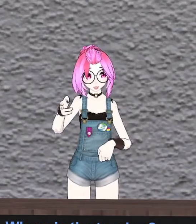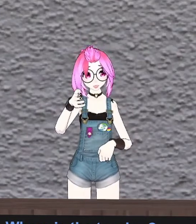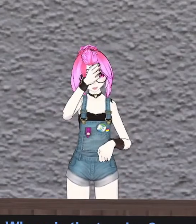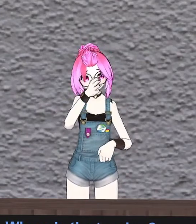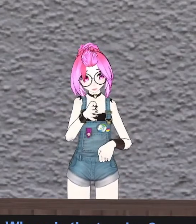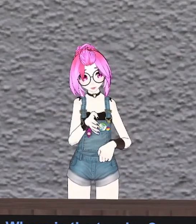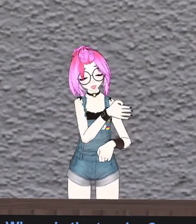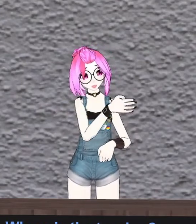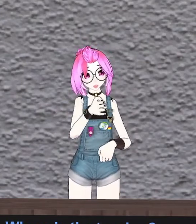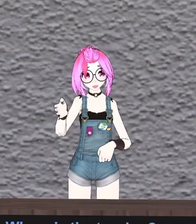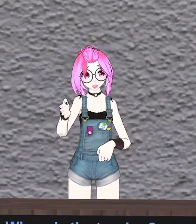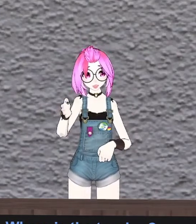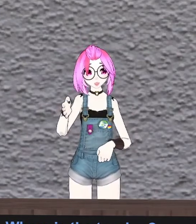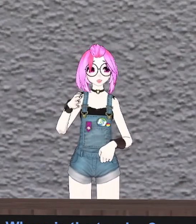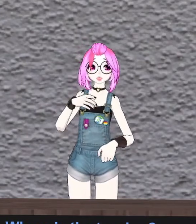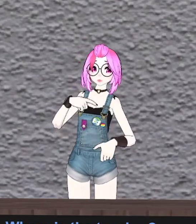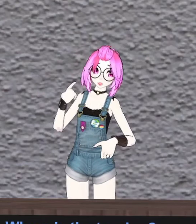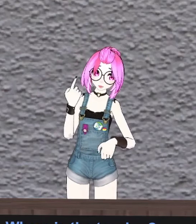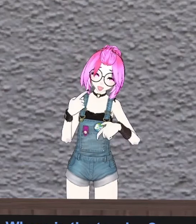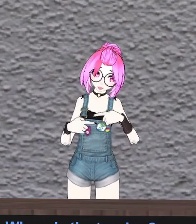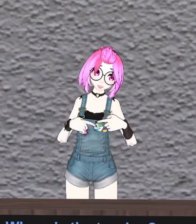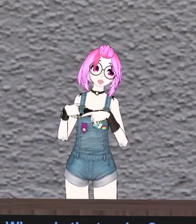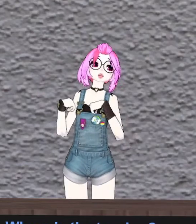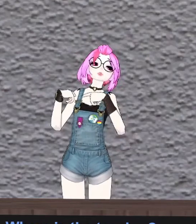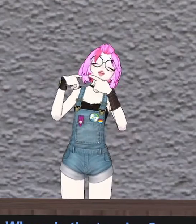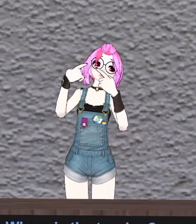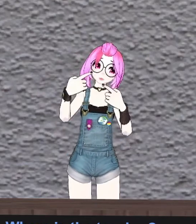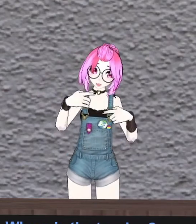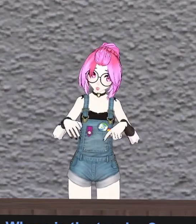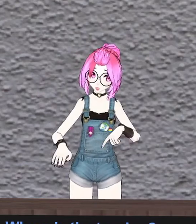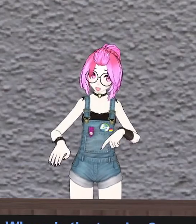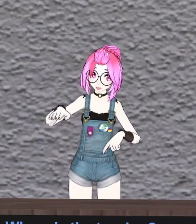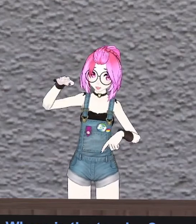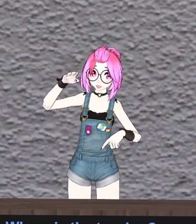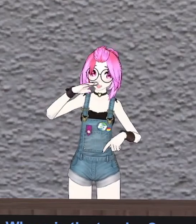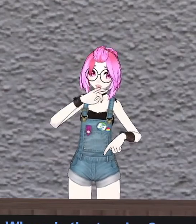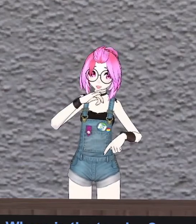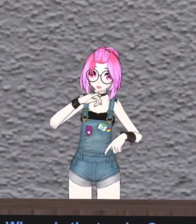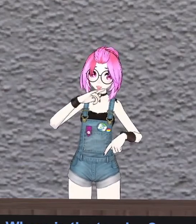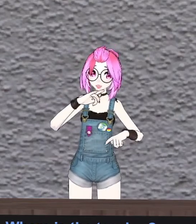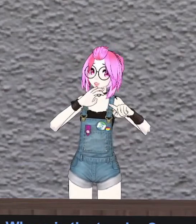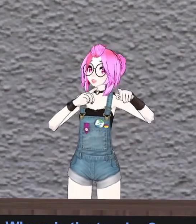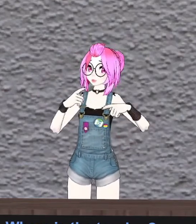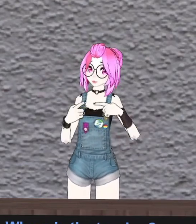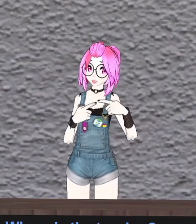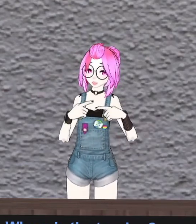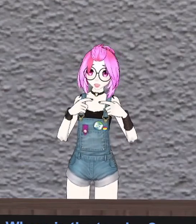fingers, or open hand like that. Yeah, I have signed that my whole life ever since I grew up as a kid, and I signed it